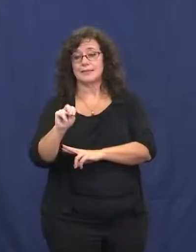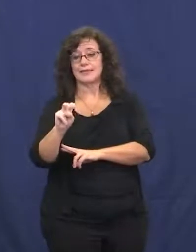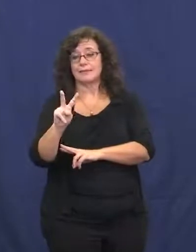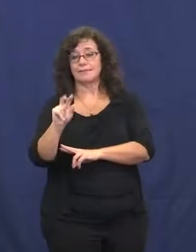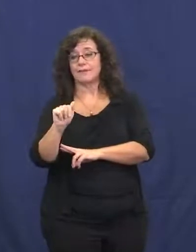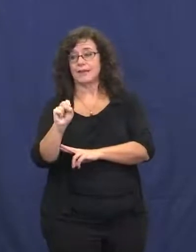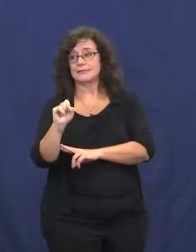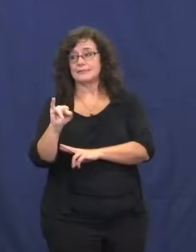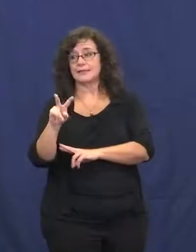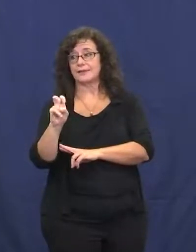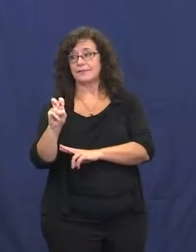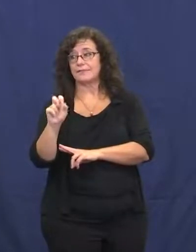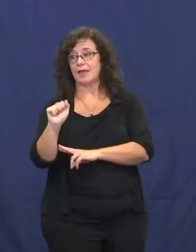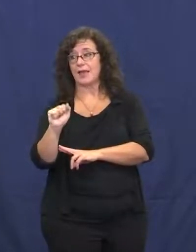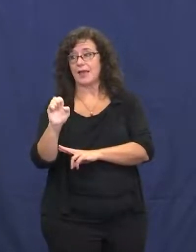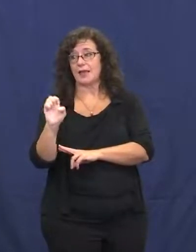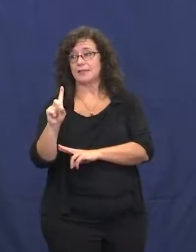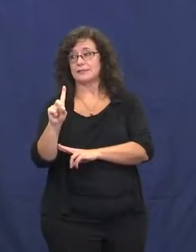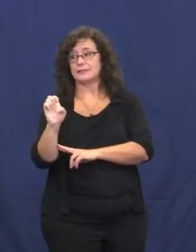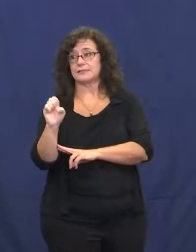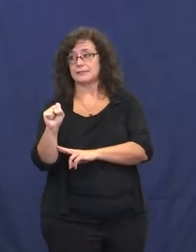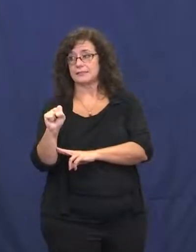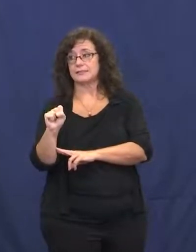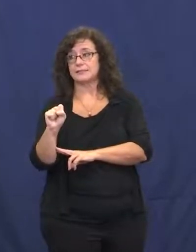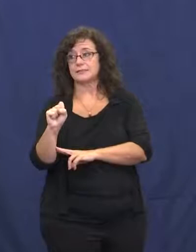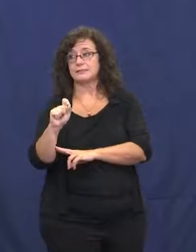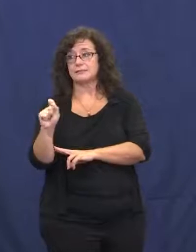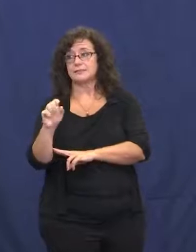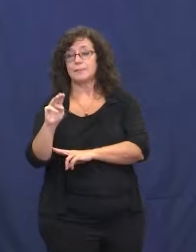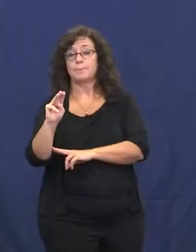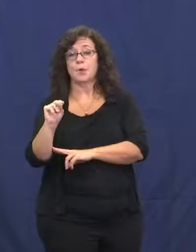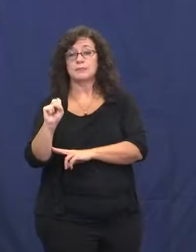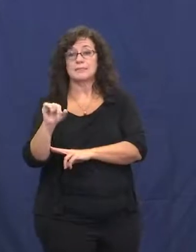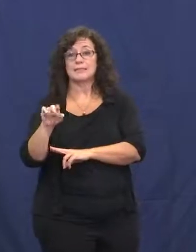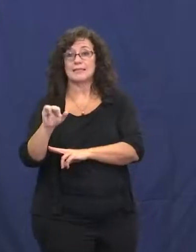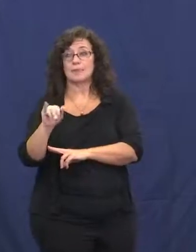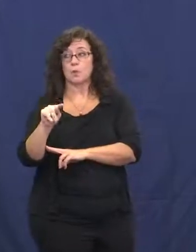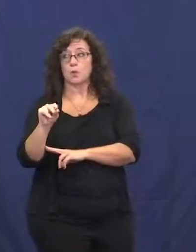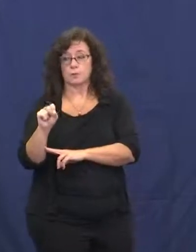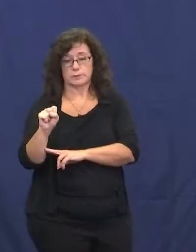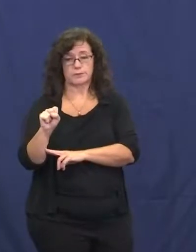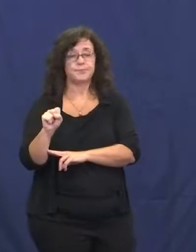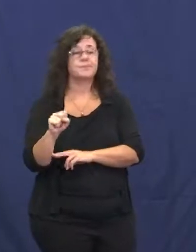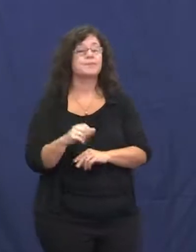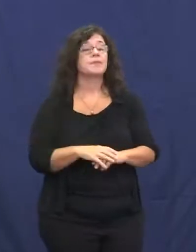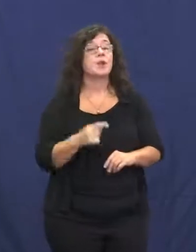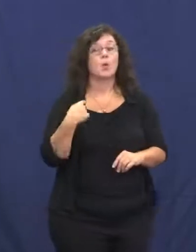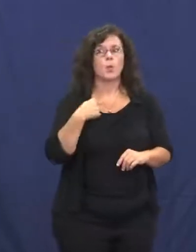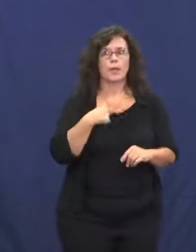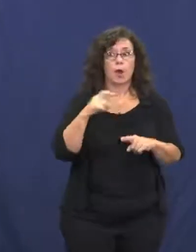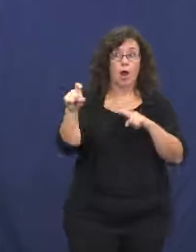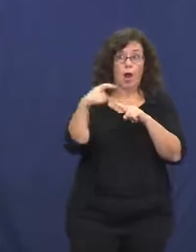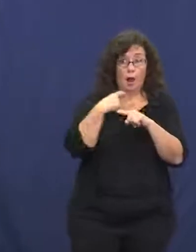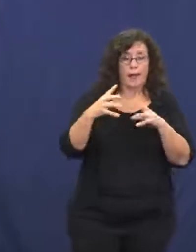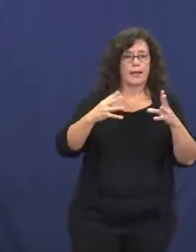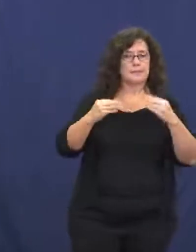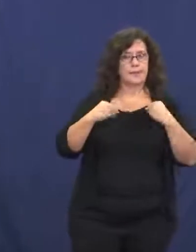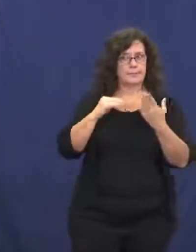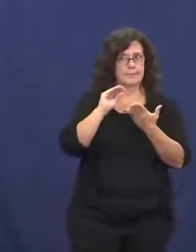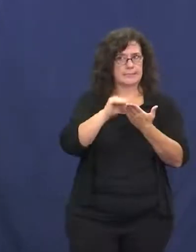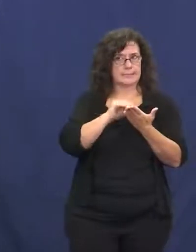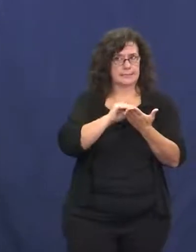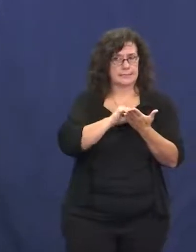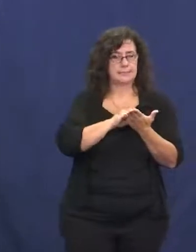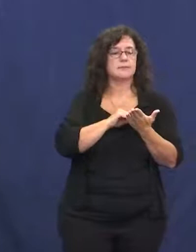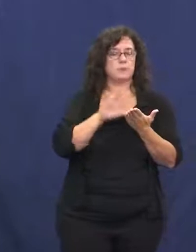vcrma.org/invasive Aedes mosquitoes. We are taking these complaints, we are plotting our chart and map, and we're trying to determine